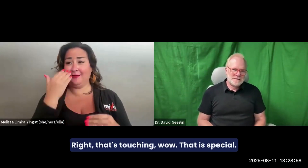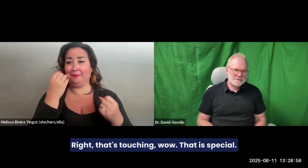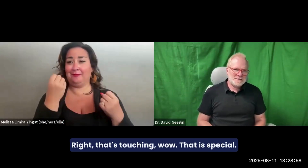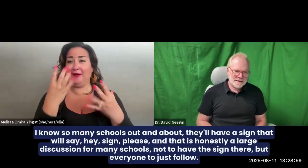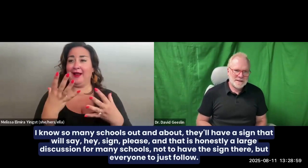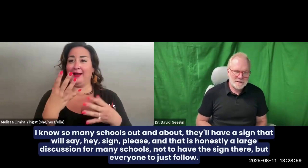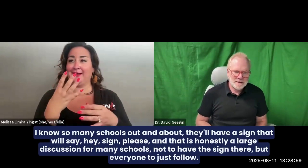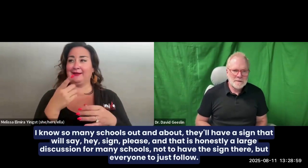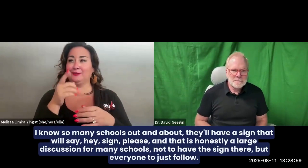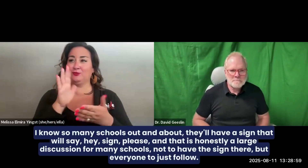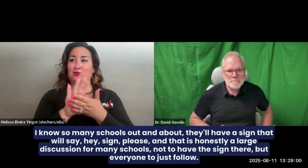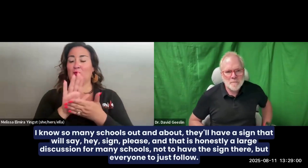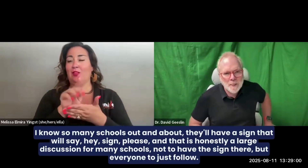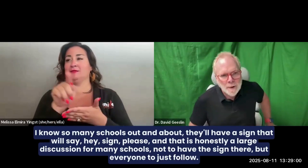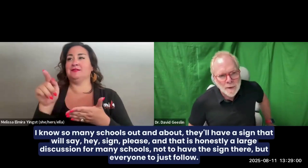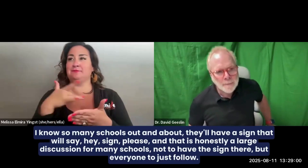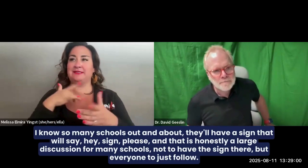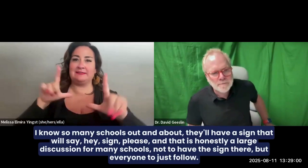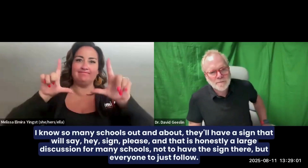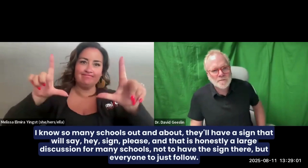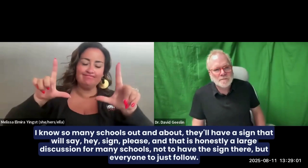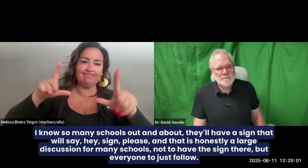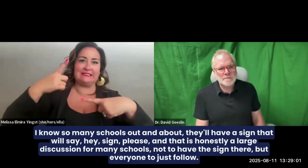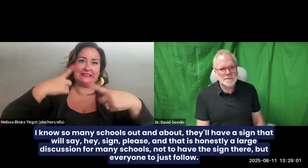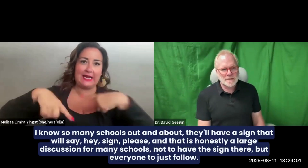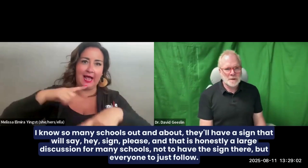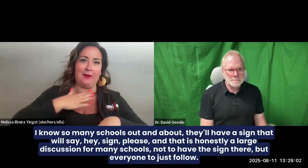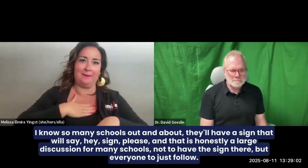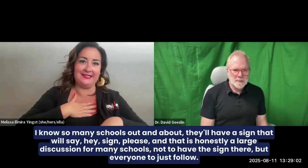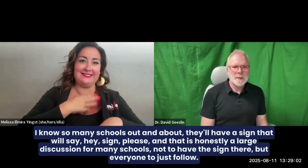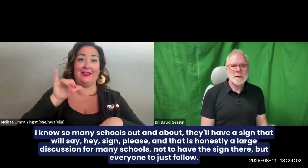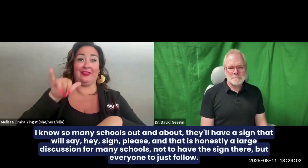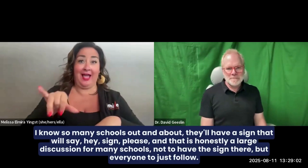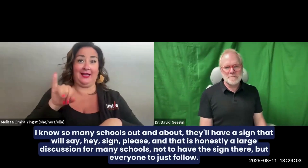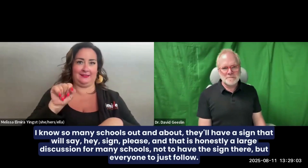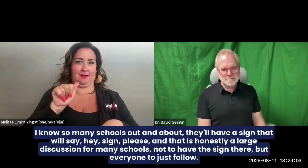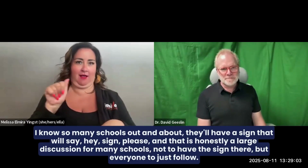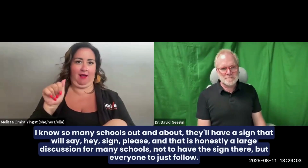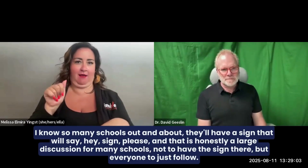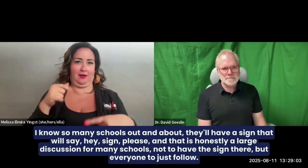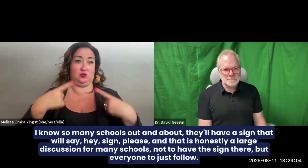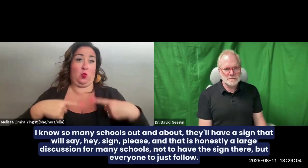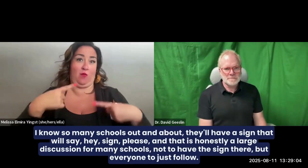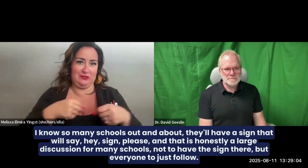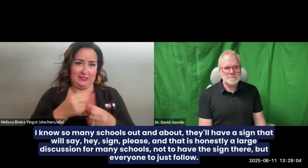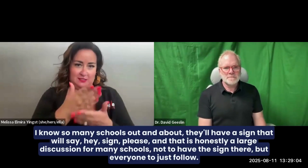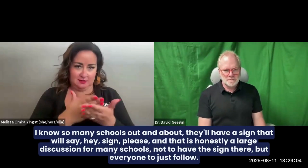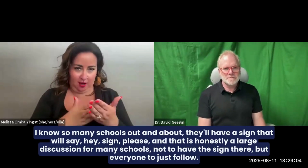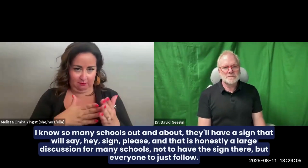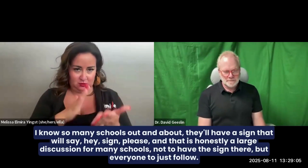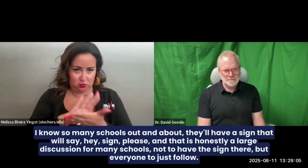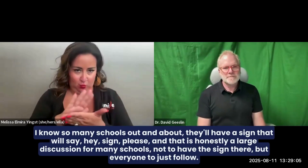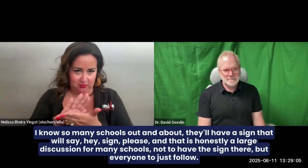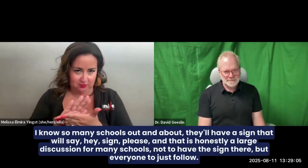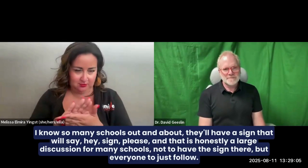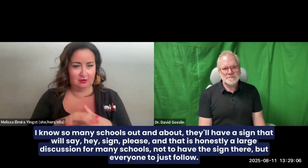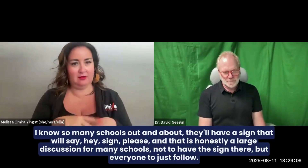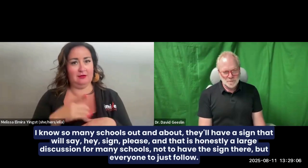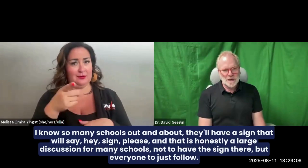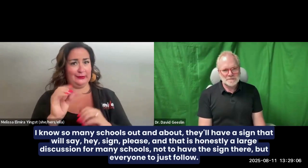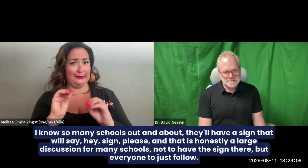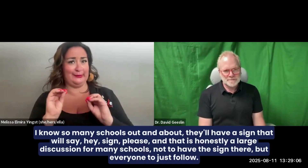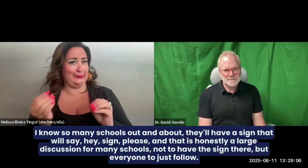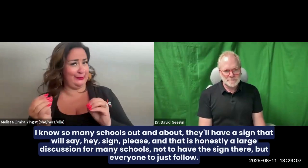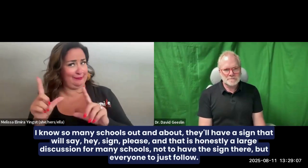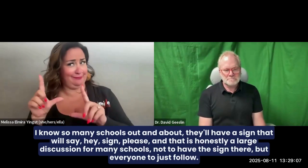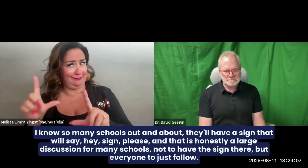is special. I know so many schools out and about, they'll have a sign that will say, "Hey, sign please." And